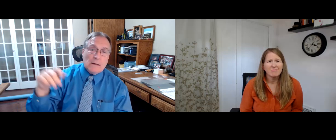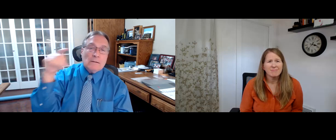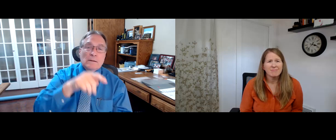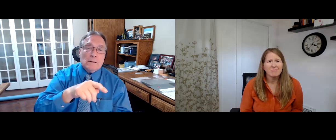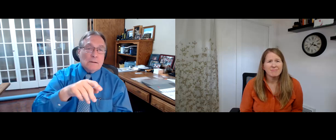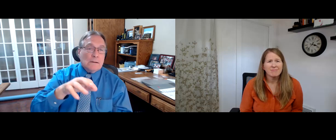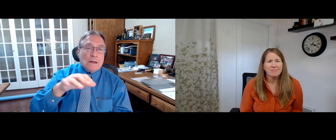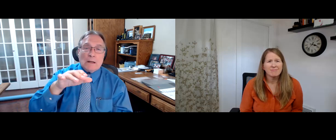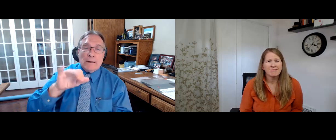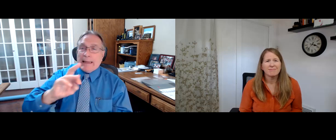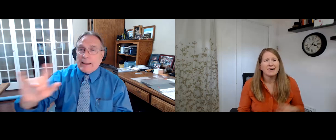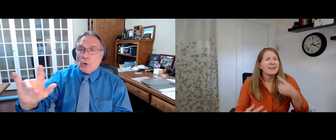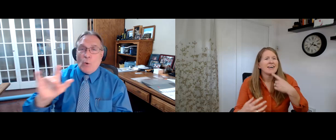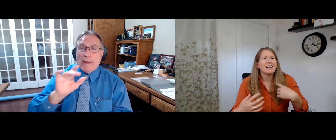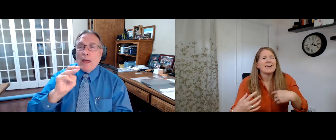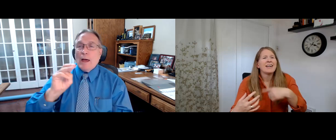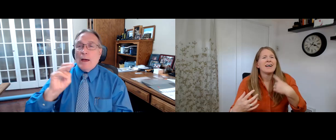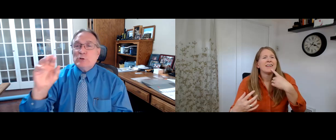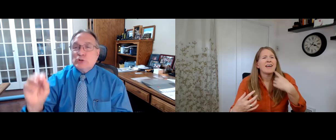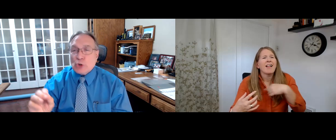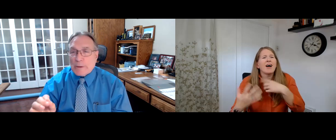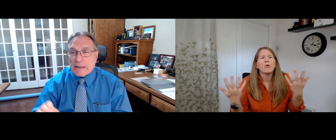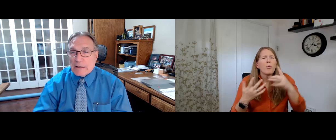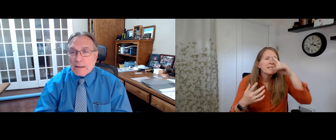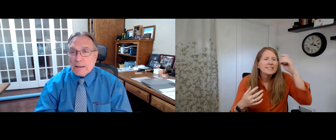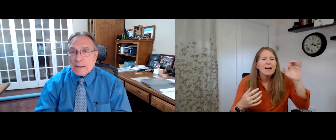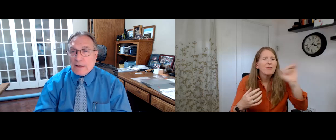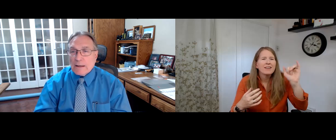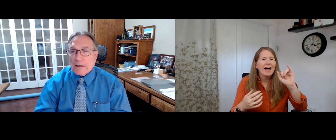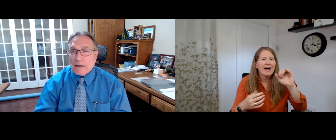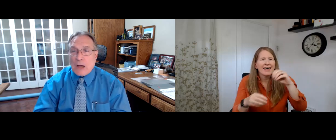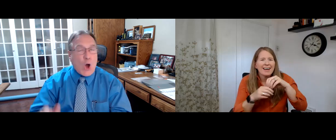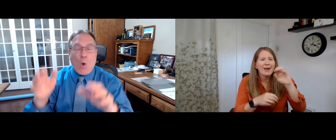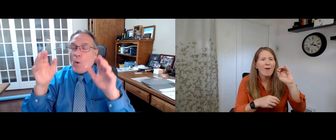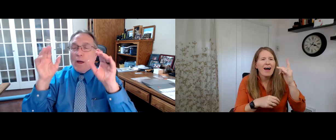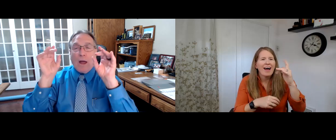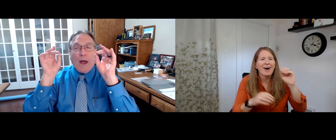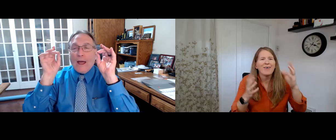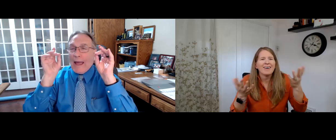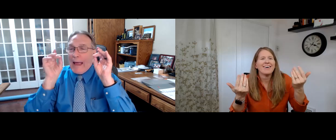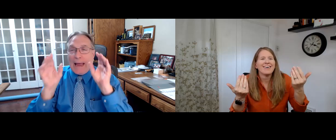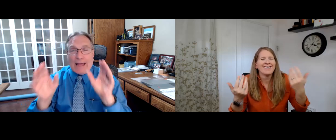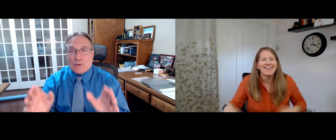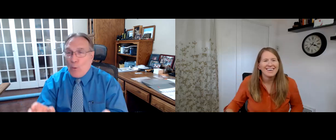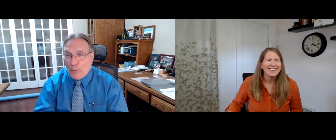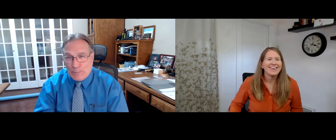Indiana, Illinois, Missouri. Oh, it's